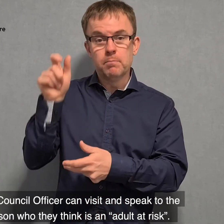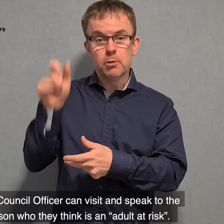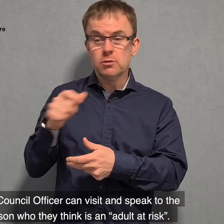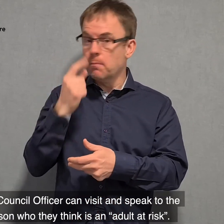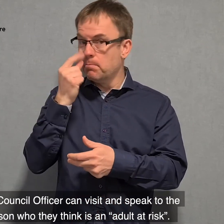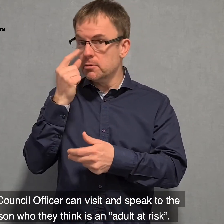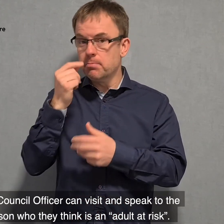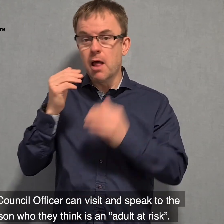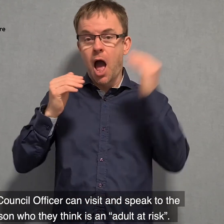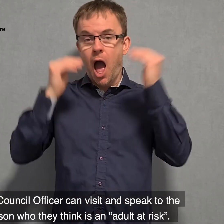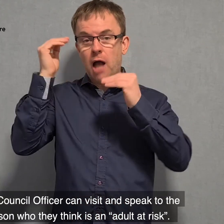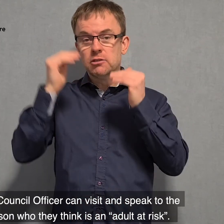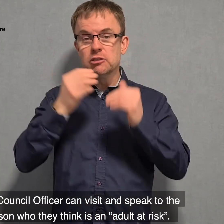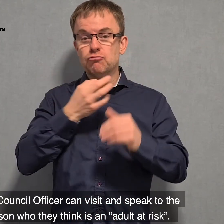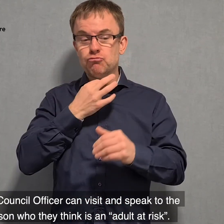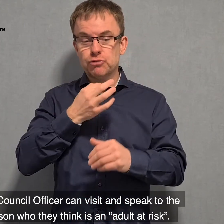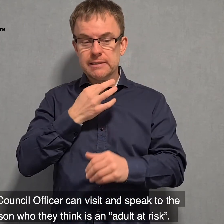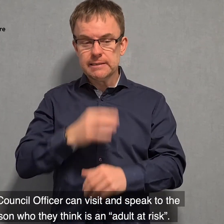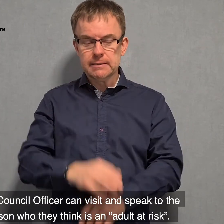think is an adult at risk.